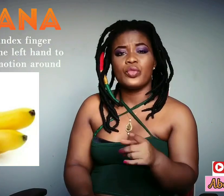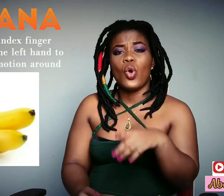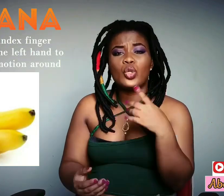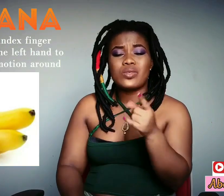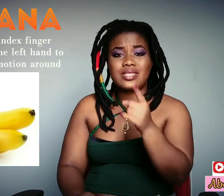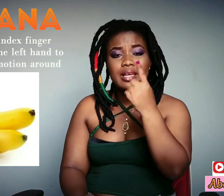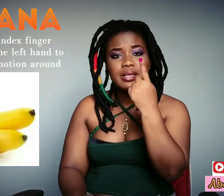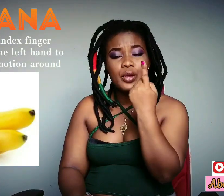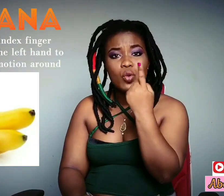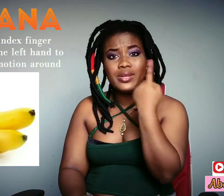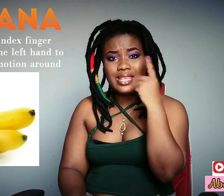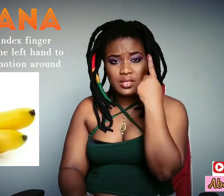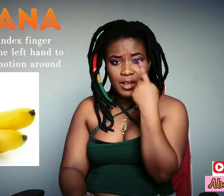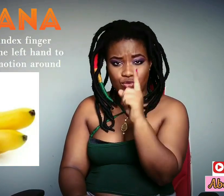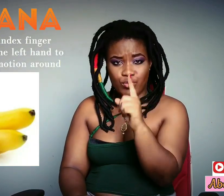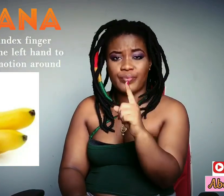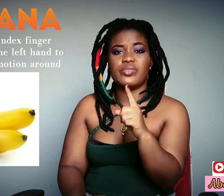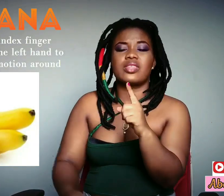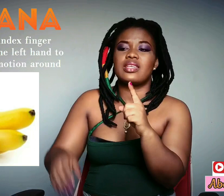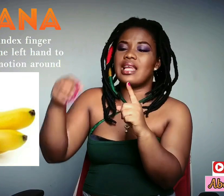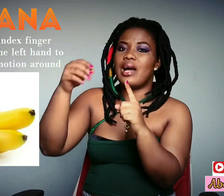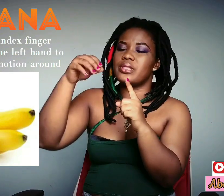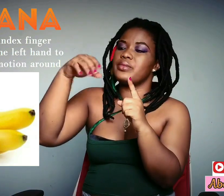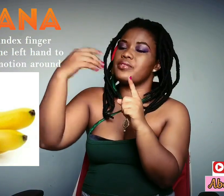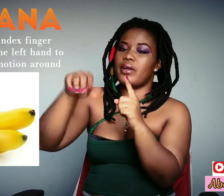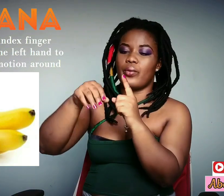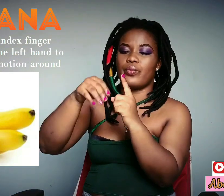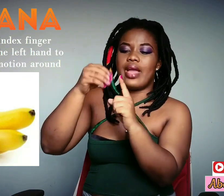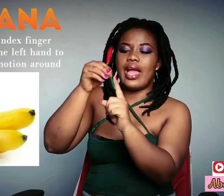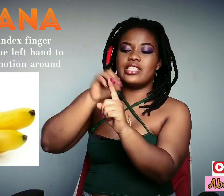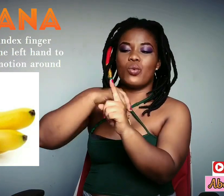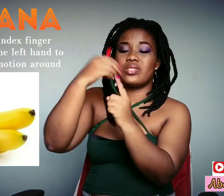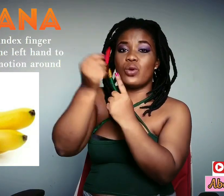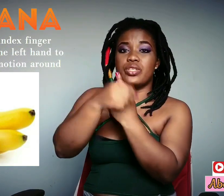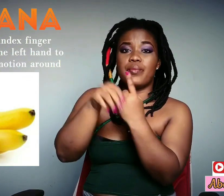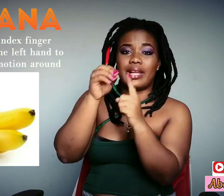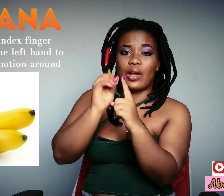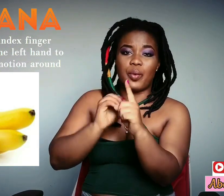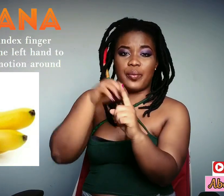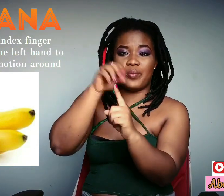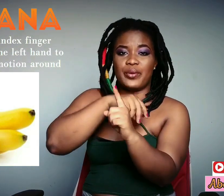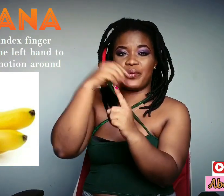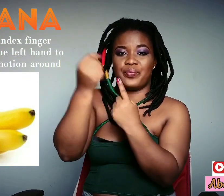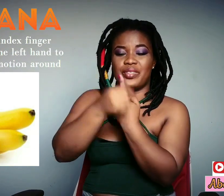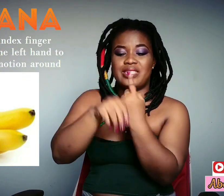banana odo sa benkum index na show na odi nifa no eyi hu se na wi banana ho pepepe